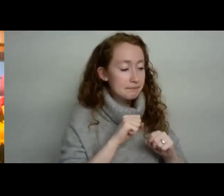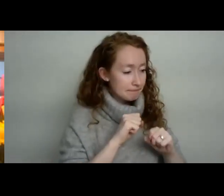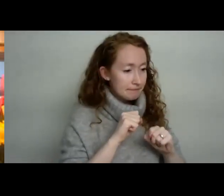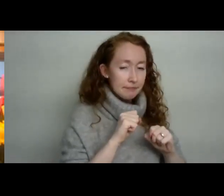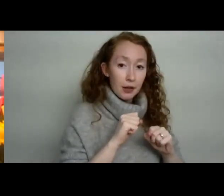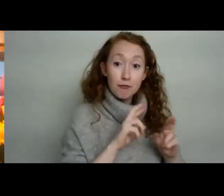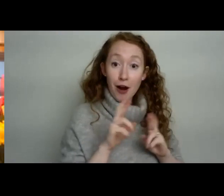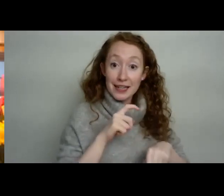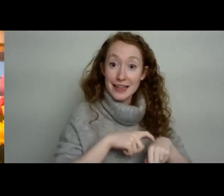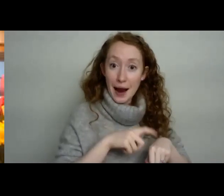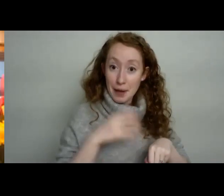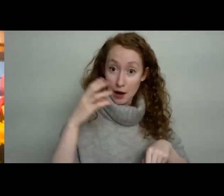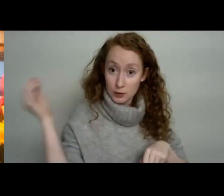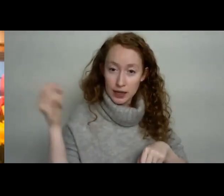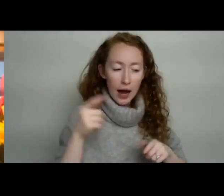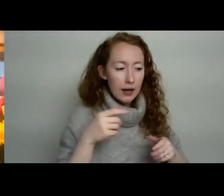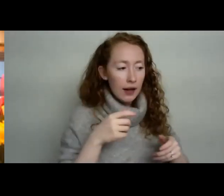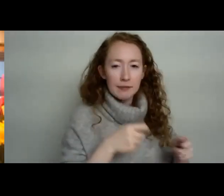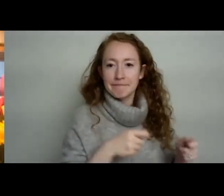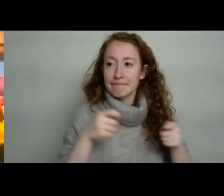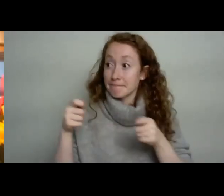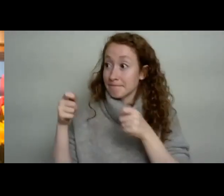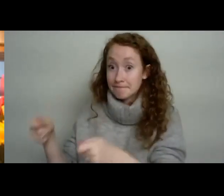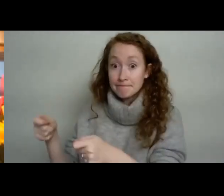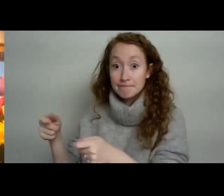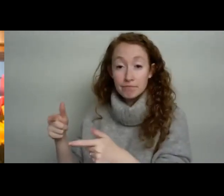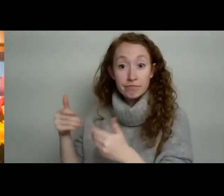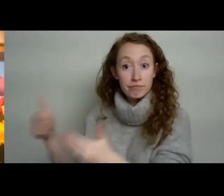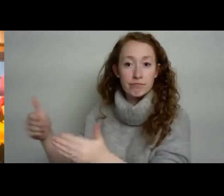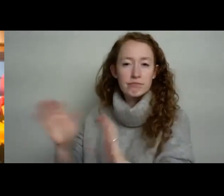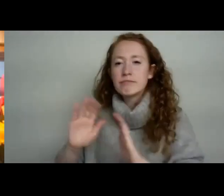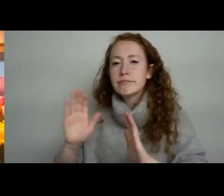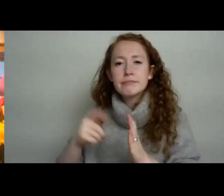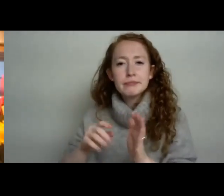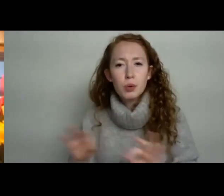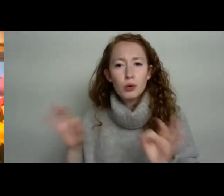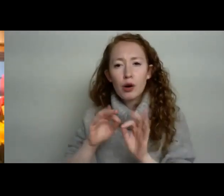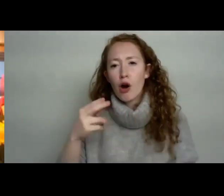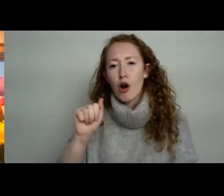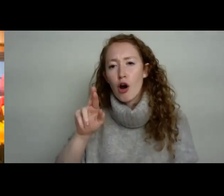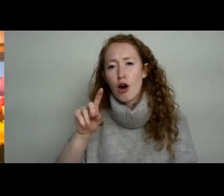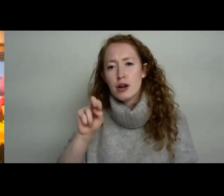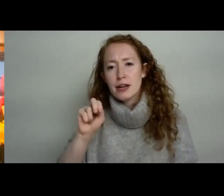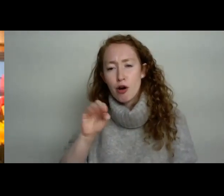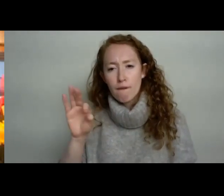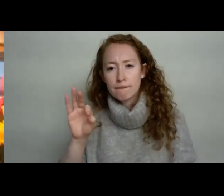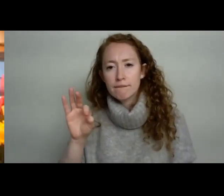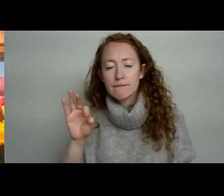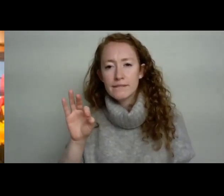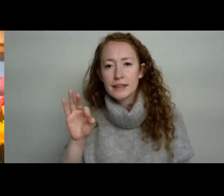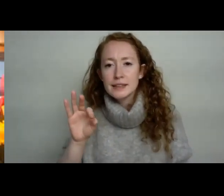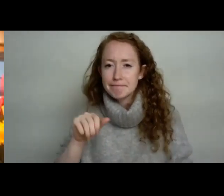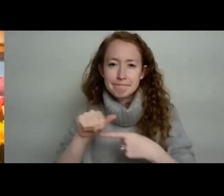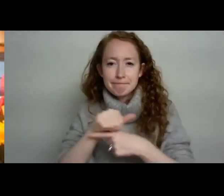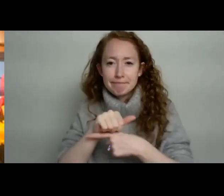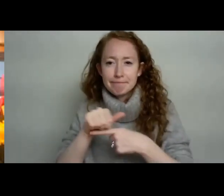cold sensitive, they're frost sensitive. So you want to make sure that if you're direct sowing them, you're direct sowing them when the soil is nice and